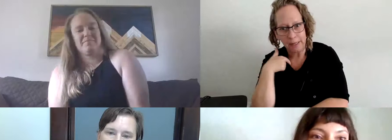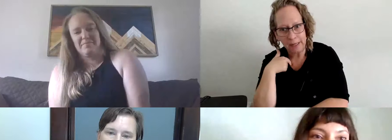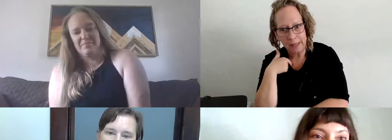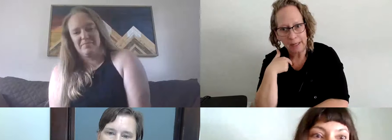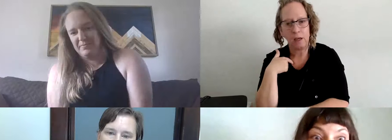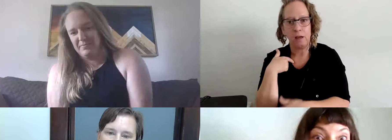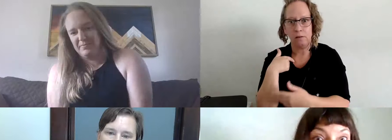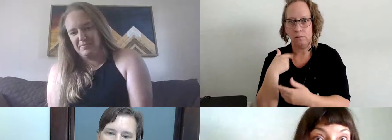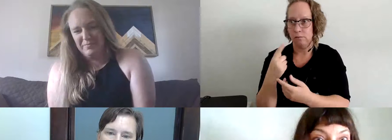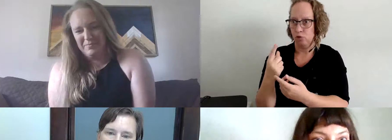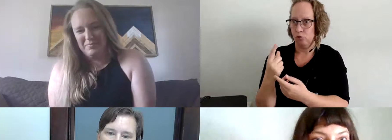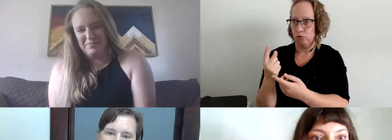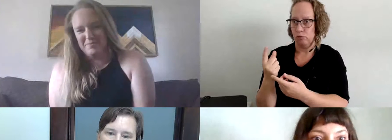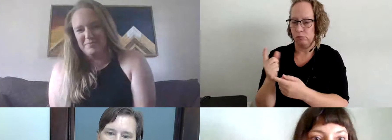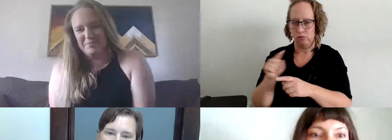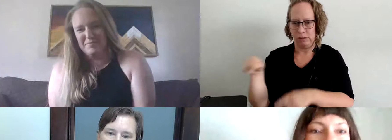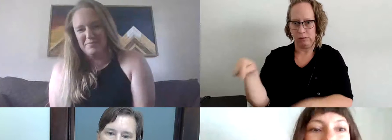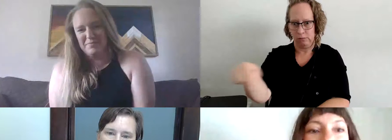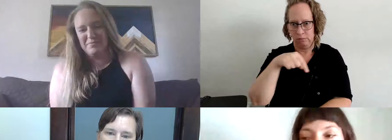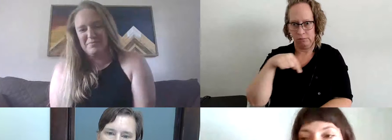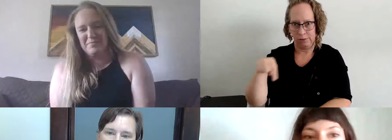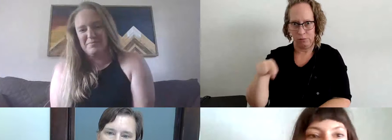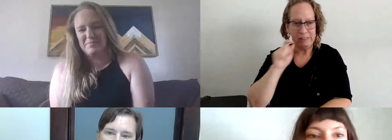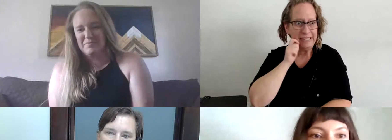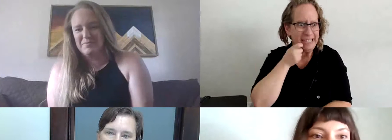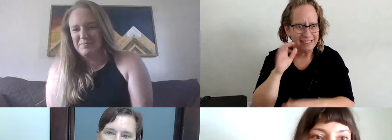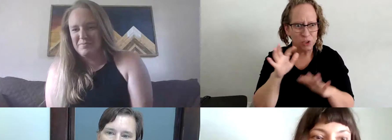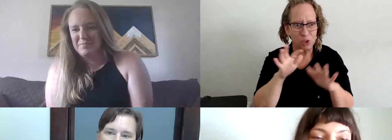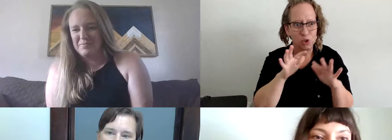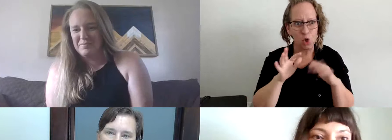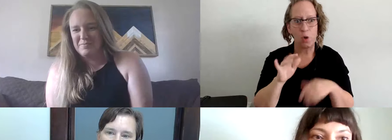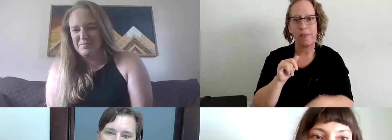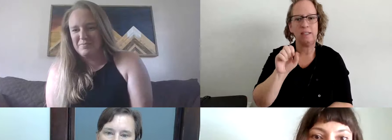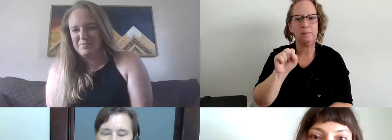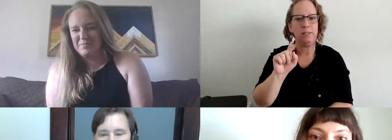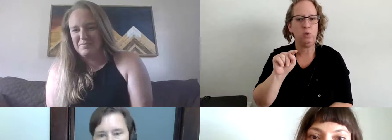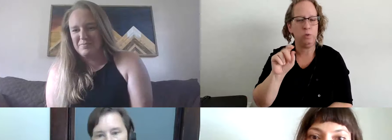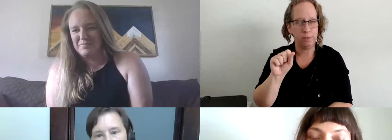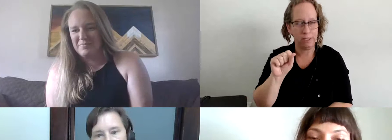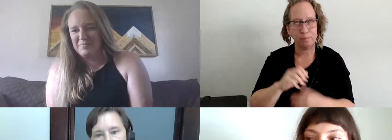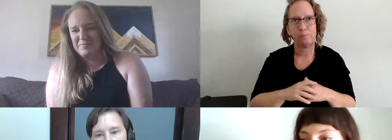he responded to me. It was really neat. So that's speech-to-speech.